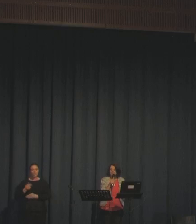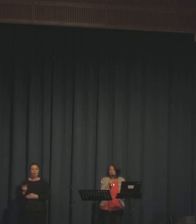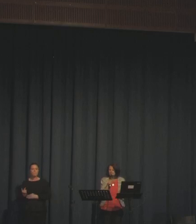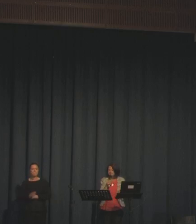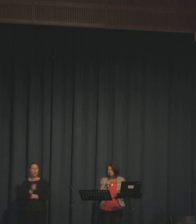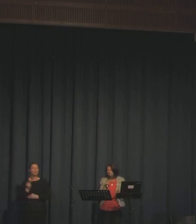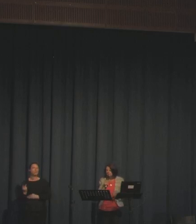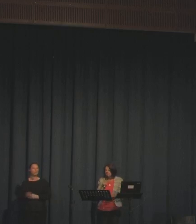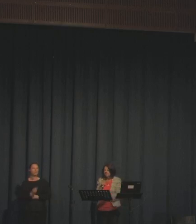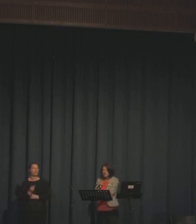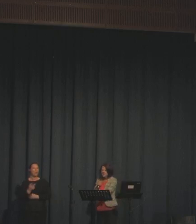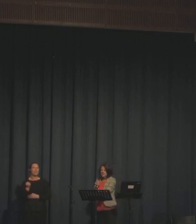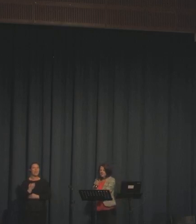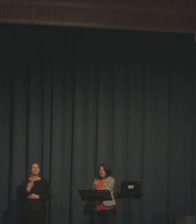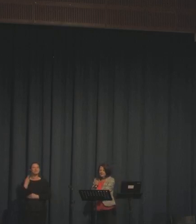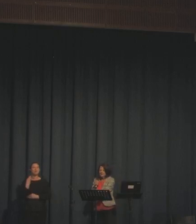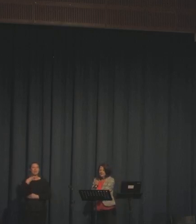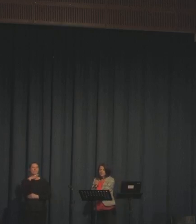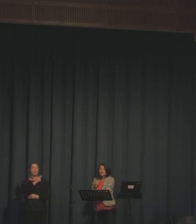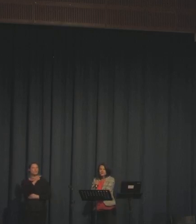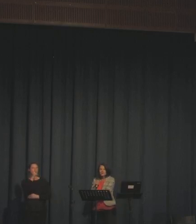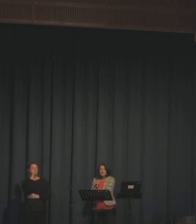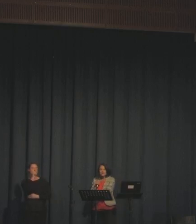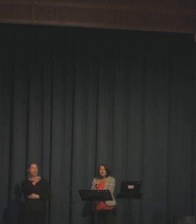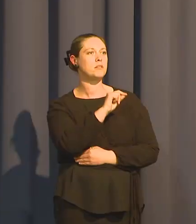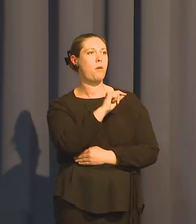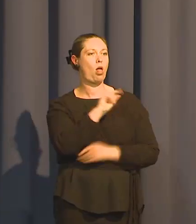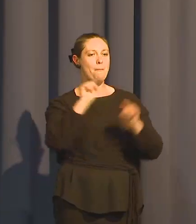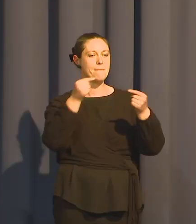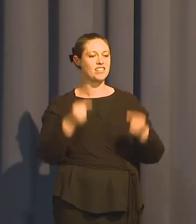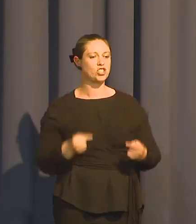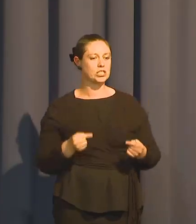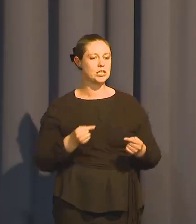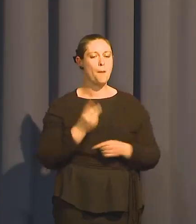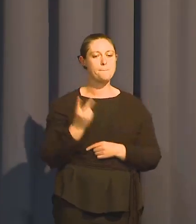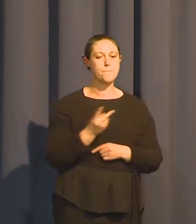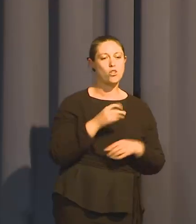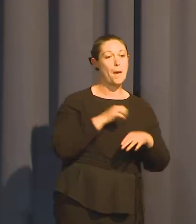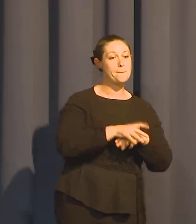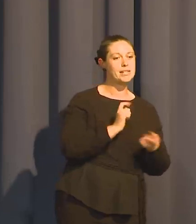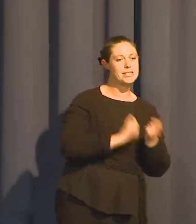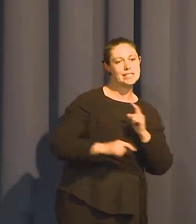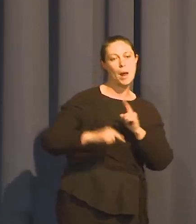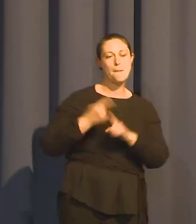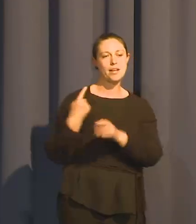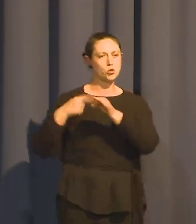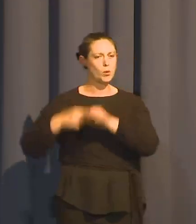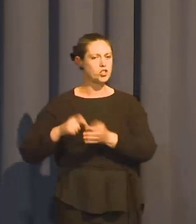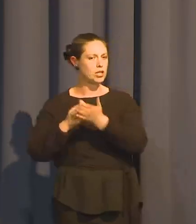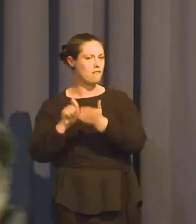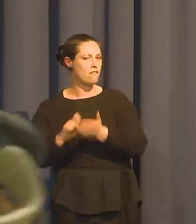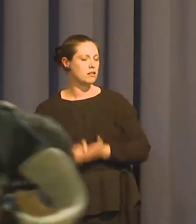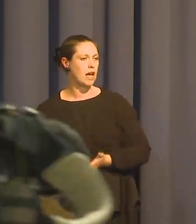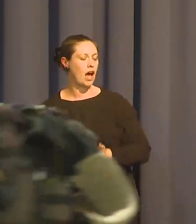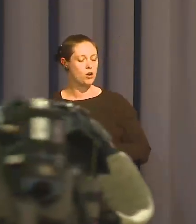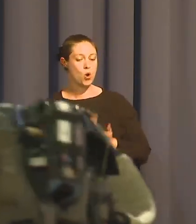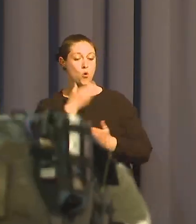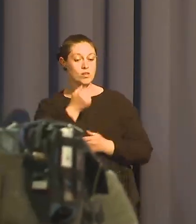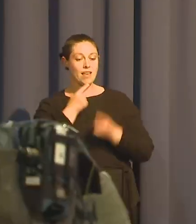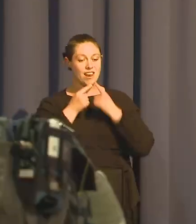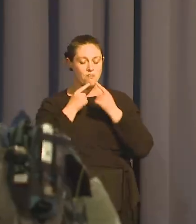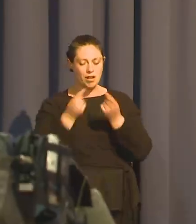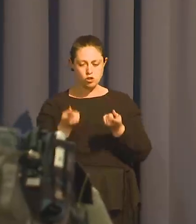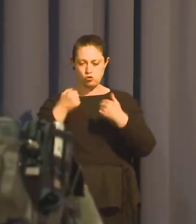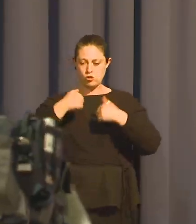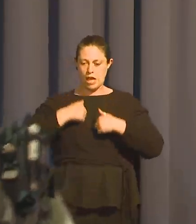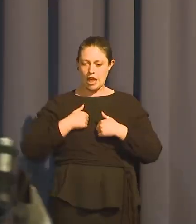1,200 that we can use. That also is a good number, and some surveys are still coming in,